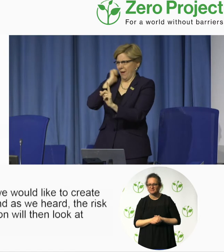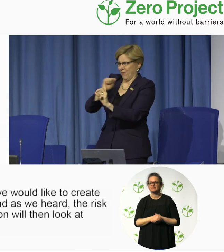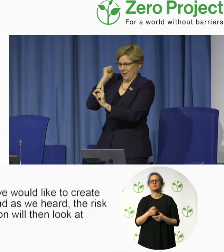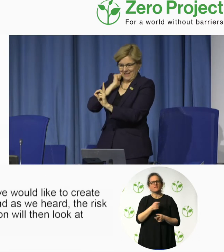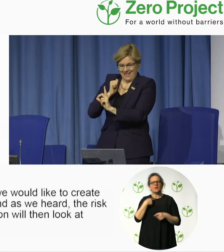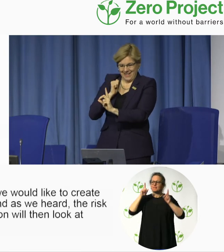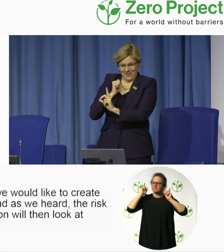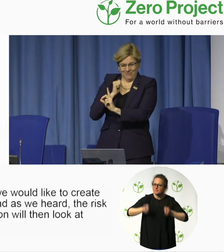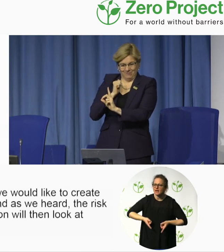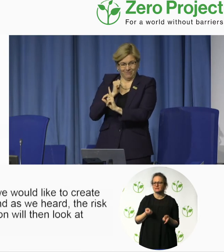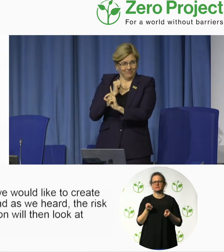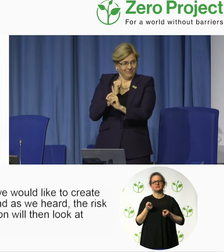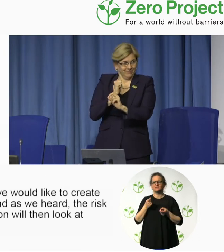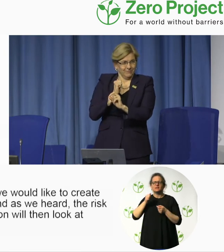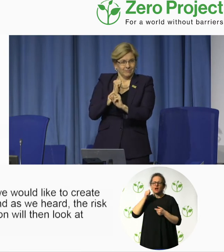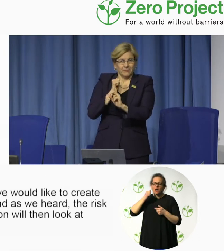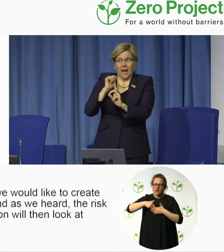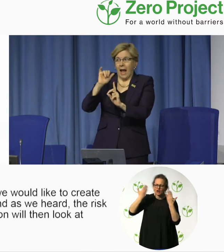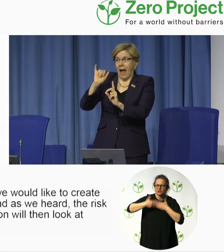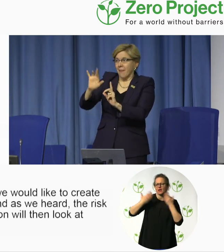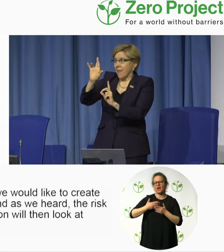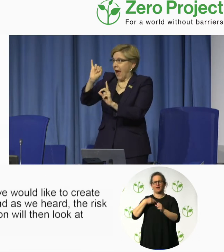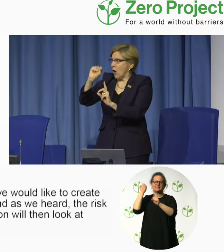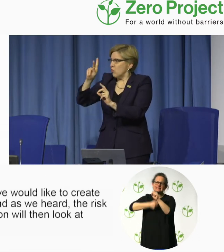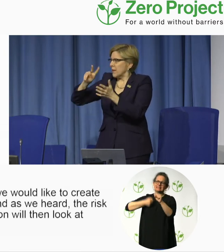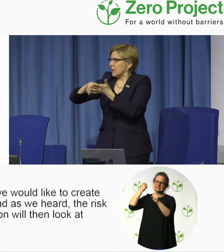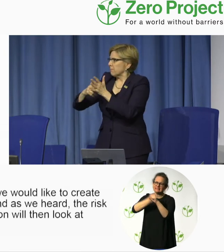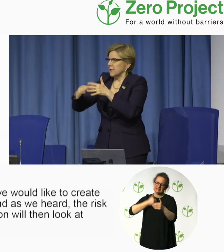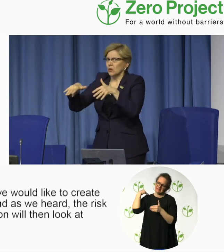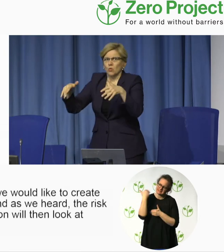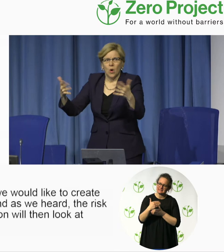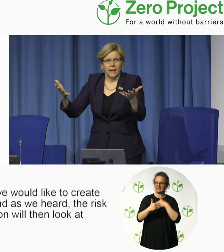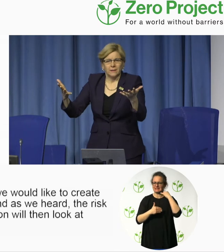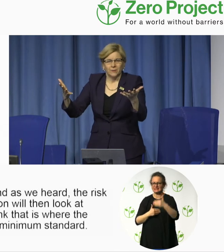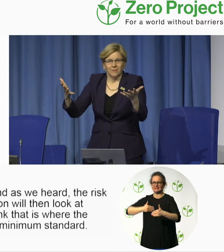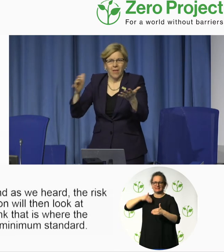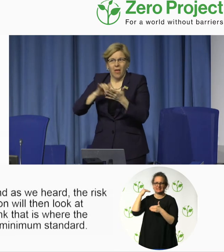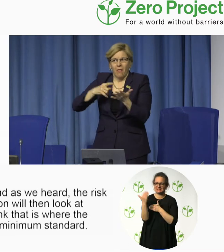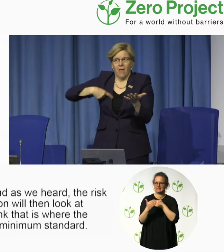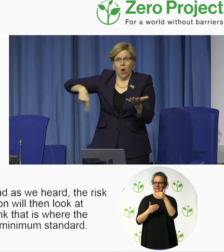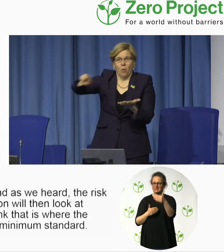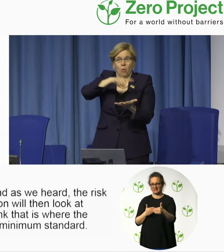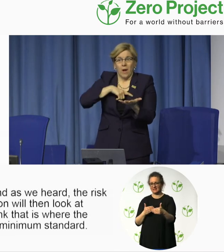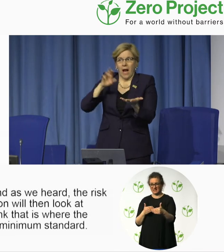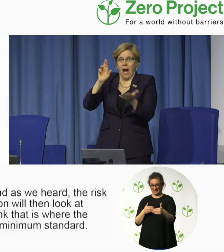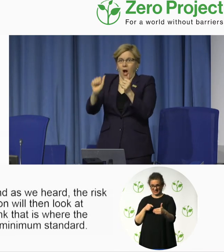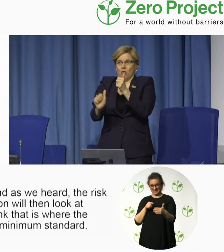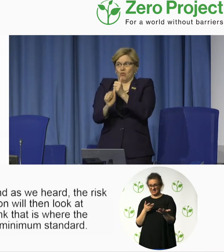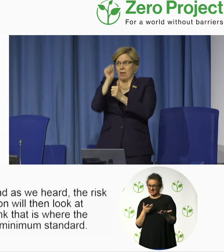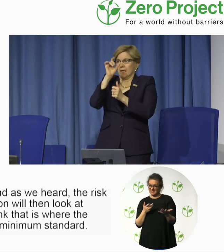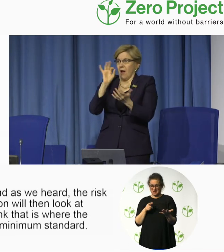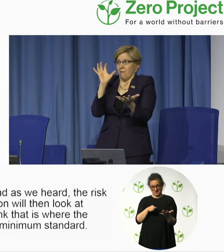tension lies. That's what we're dealing with every day, that it's only looking to satisfy that minimal standard. So that means that the